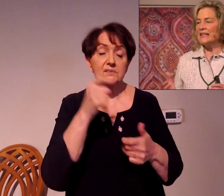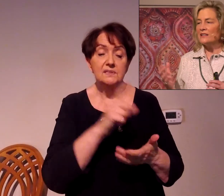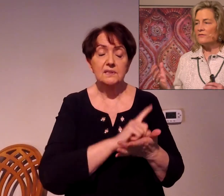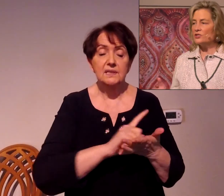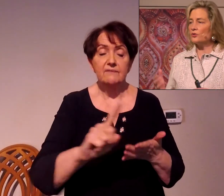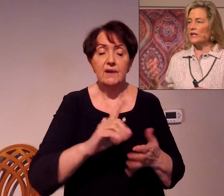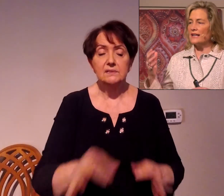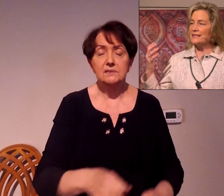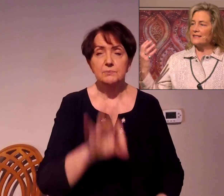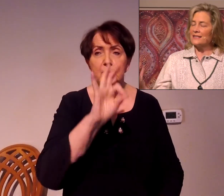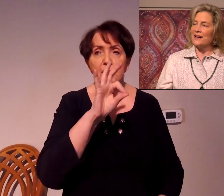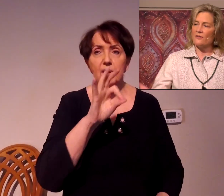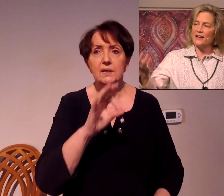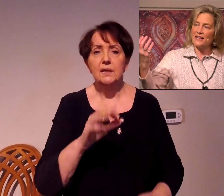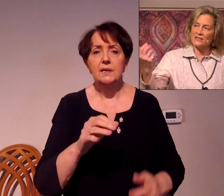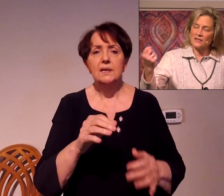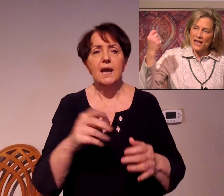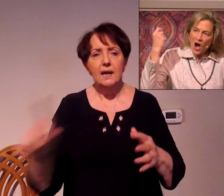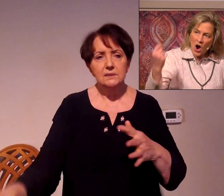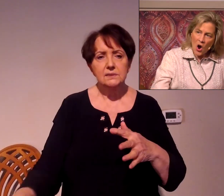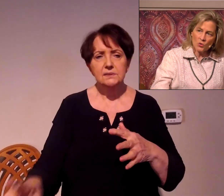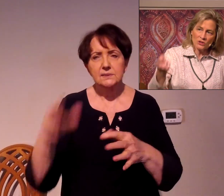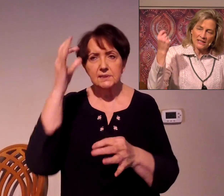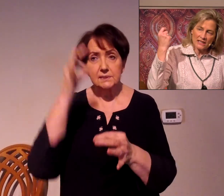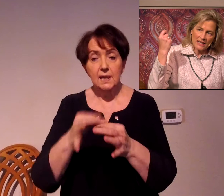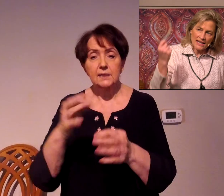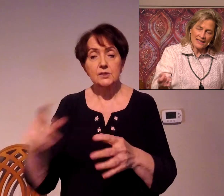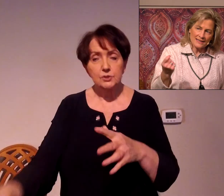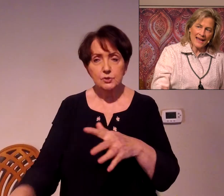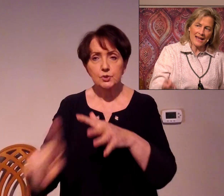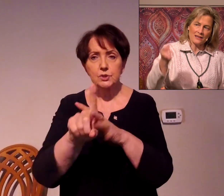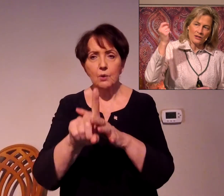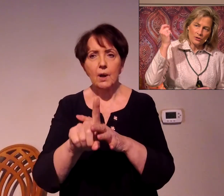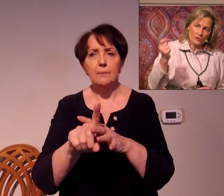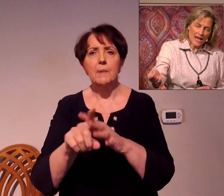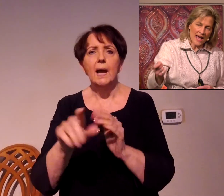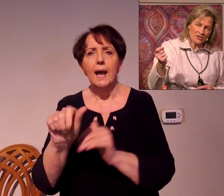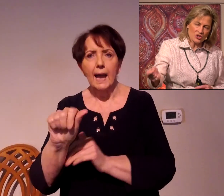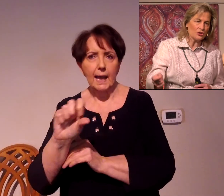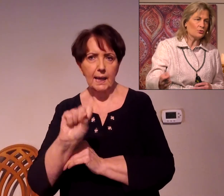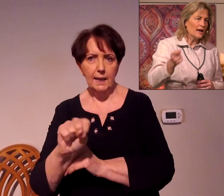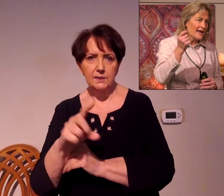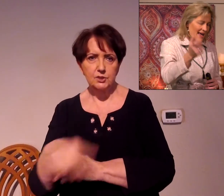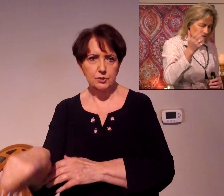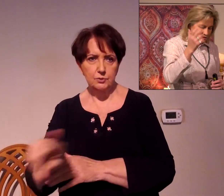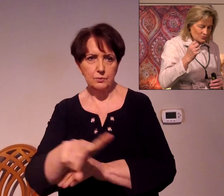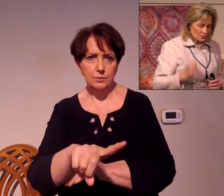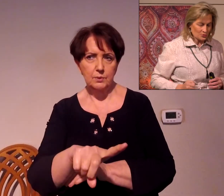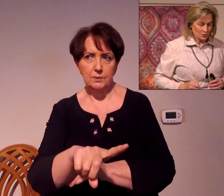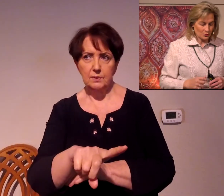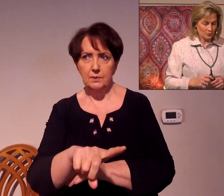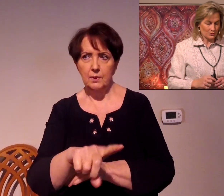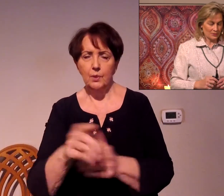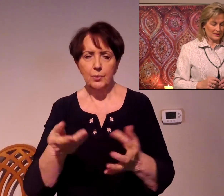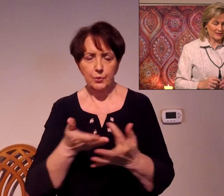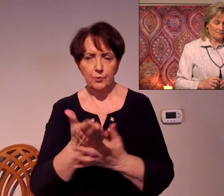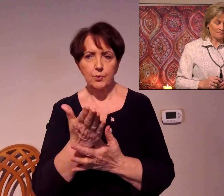to individualize itself as only it can, as you and through